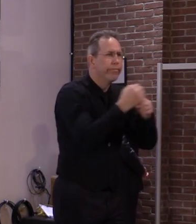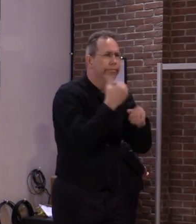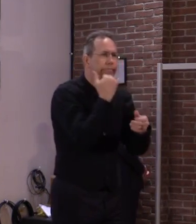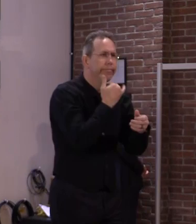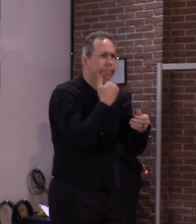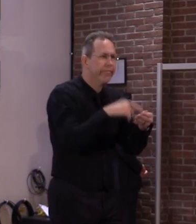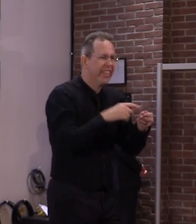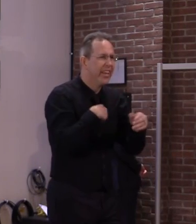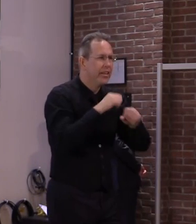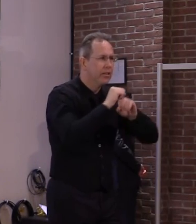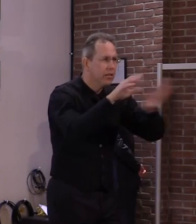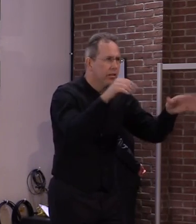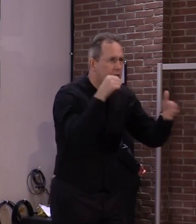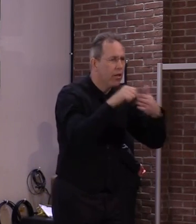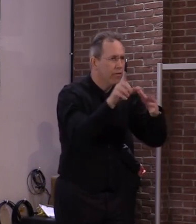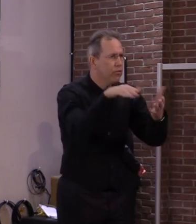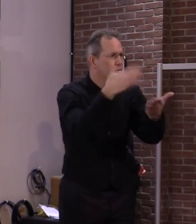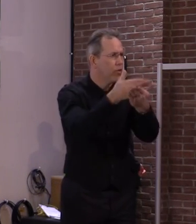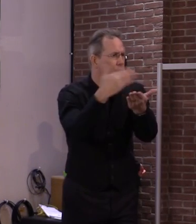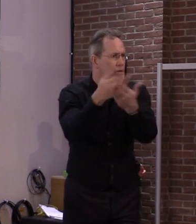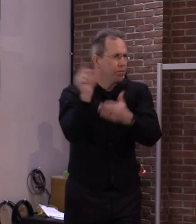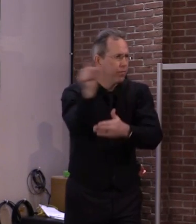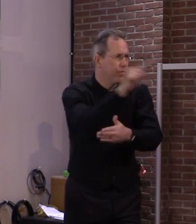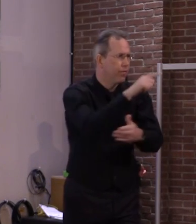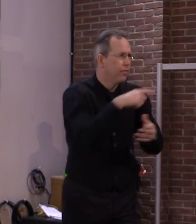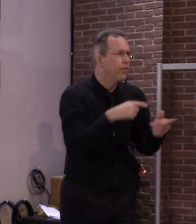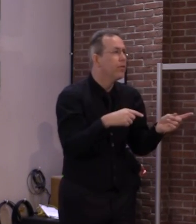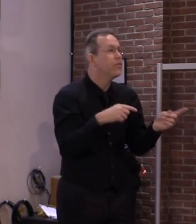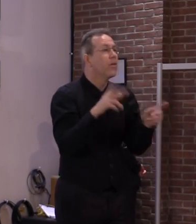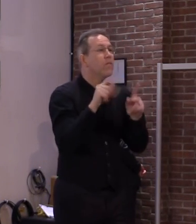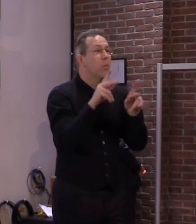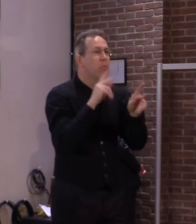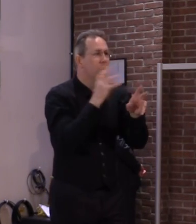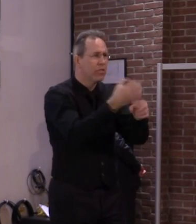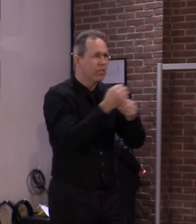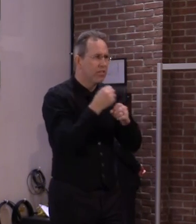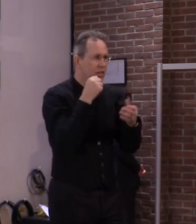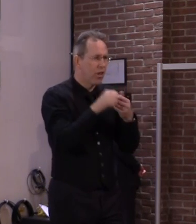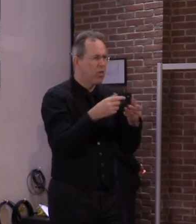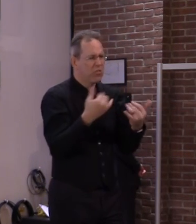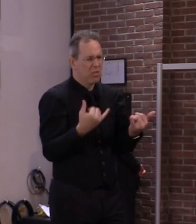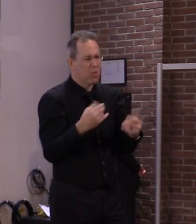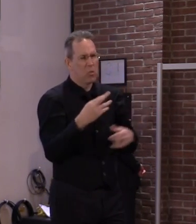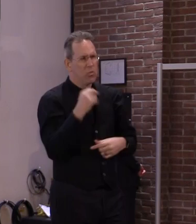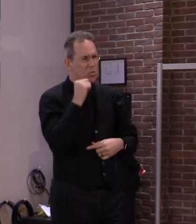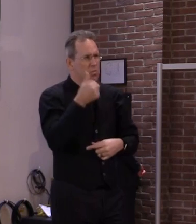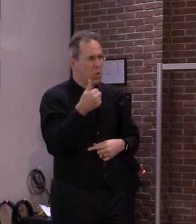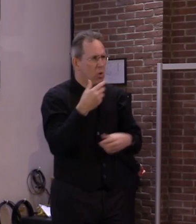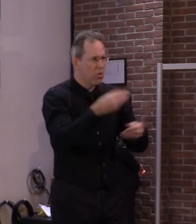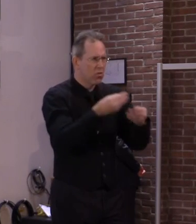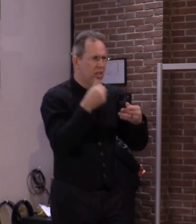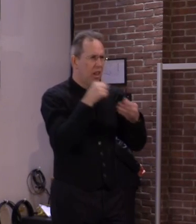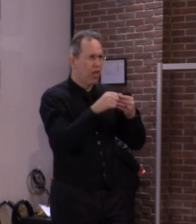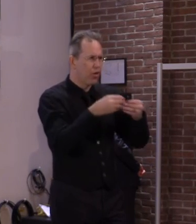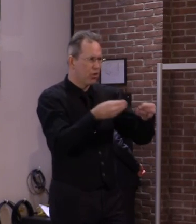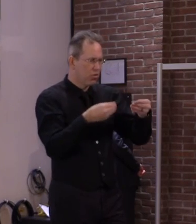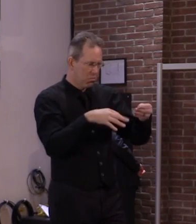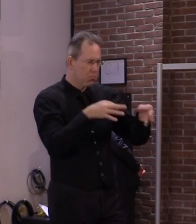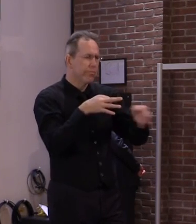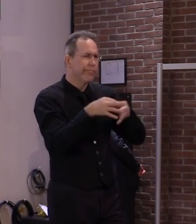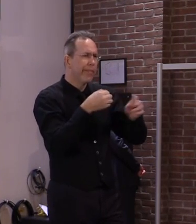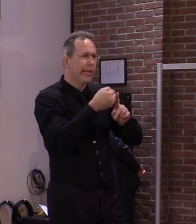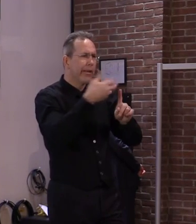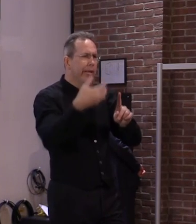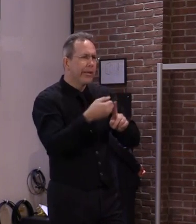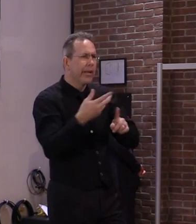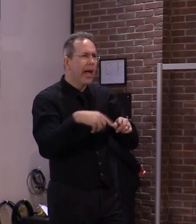most Vermonters will receive their letters today and tomorrow, just given where they're being mailed from